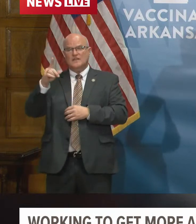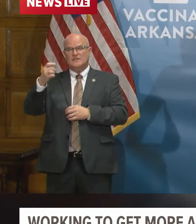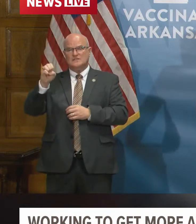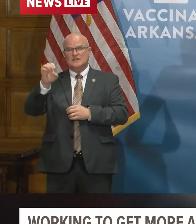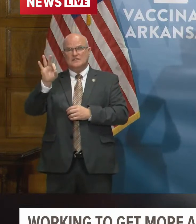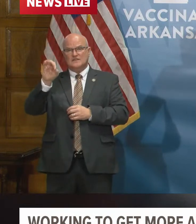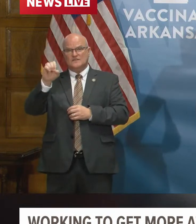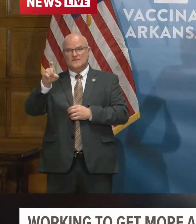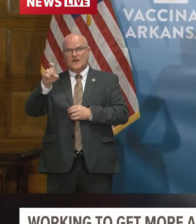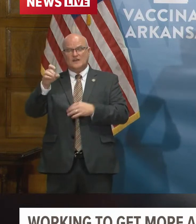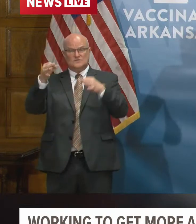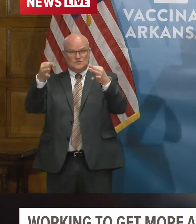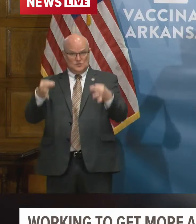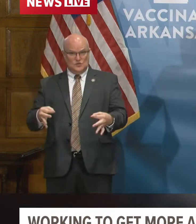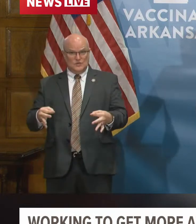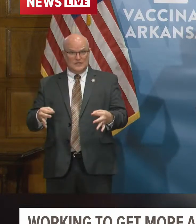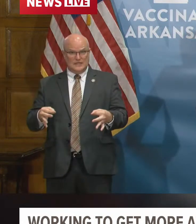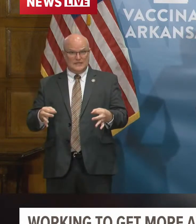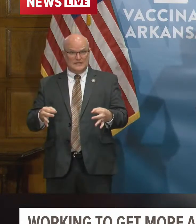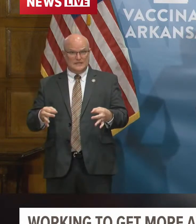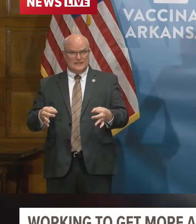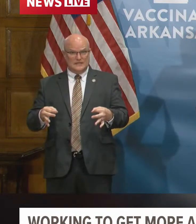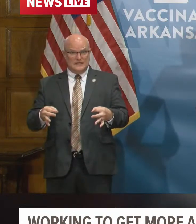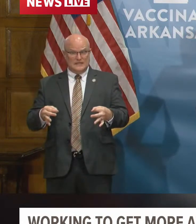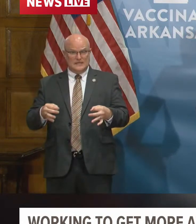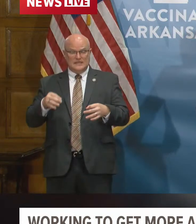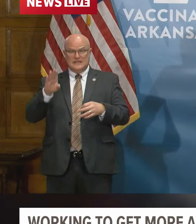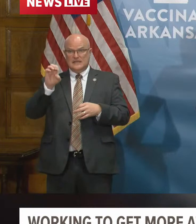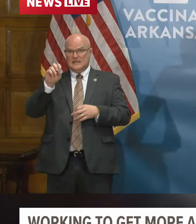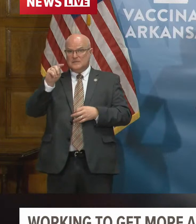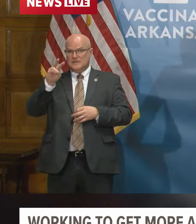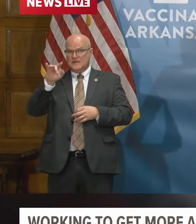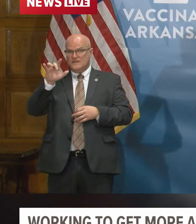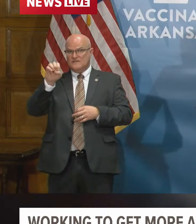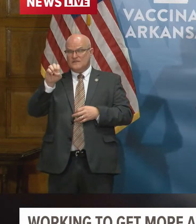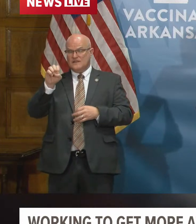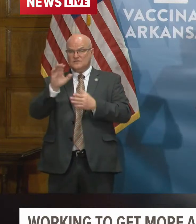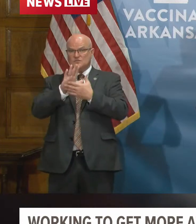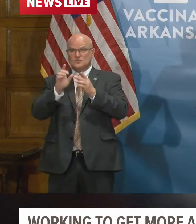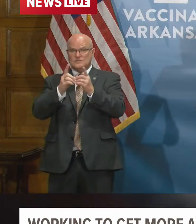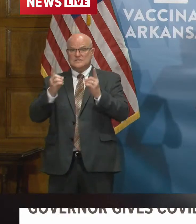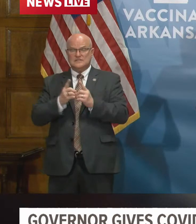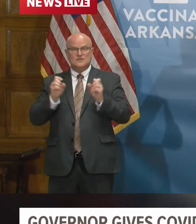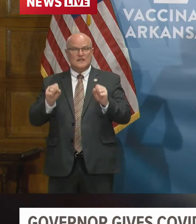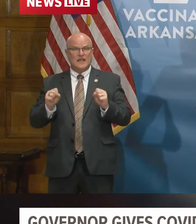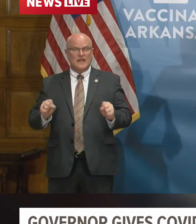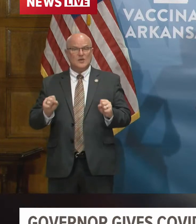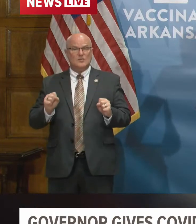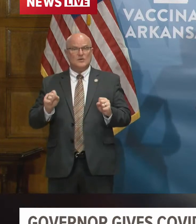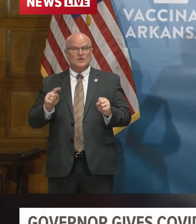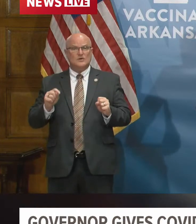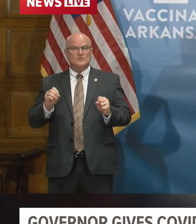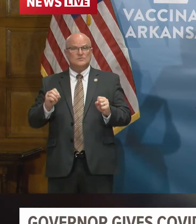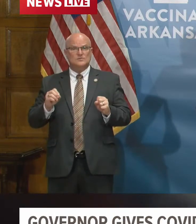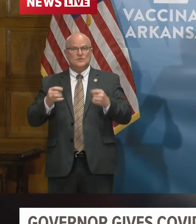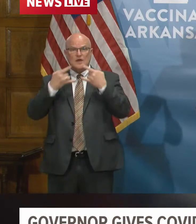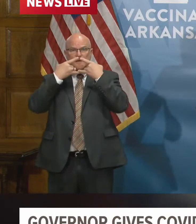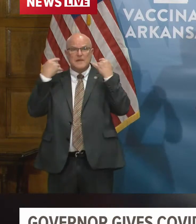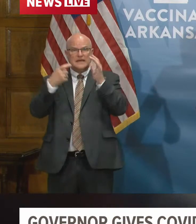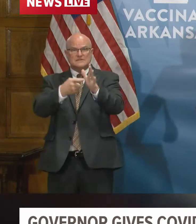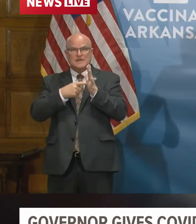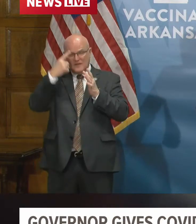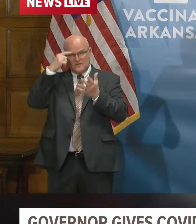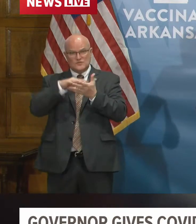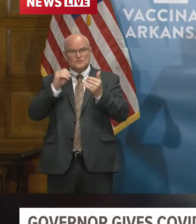Fox's ruling, is Bentonville's district able to enable a mask mandate